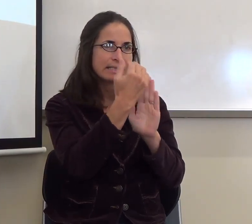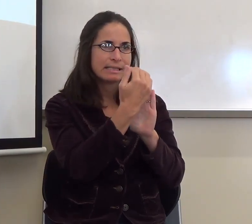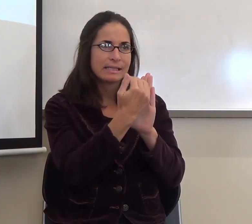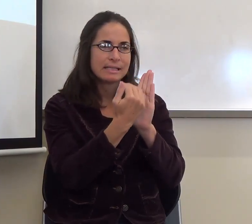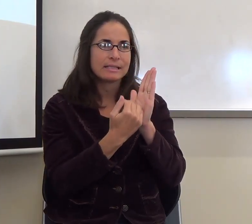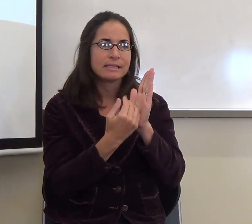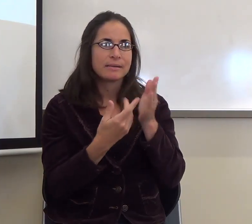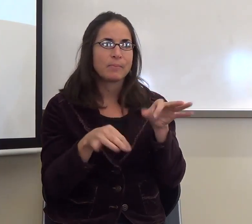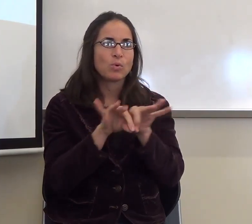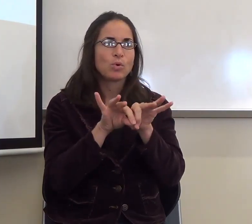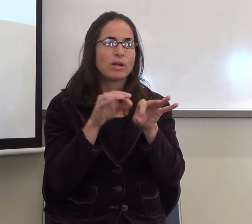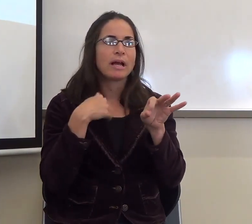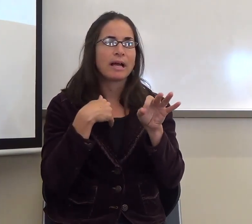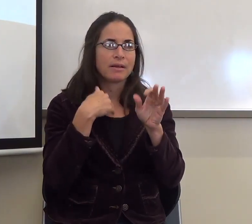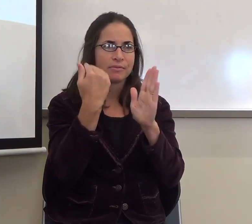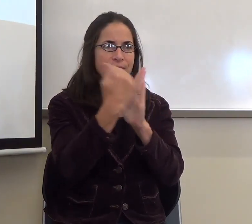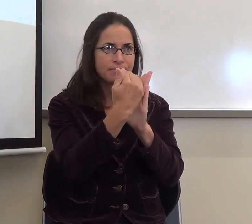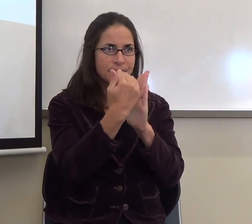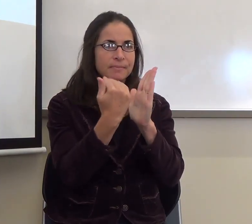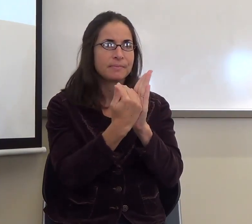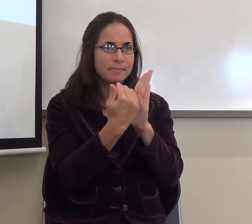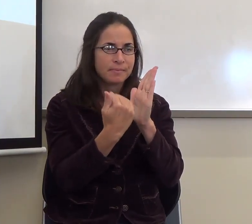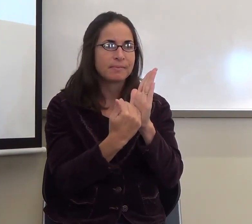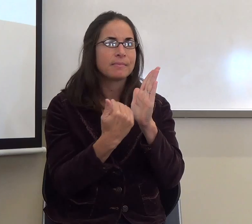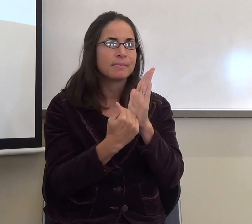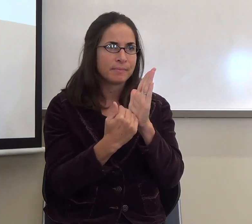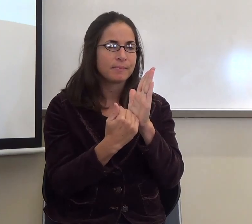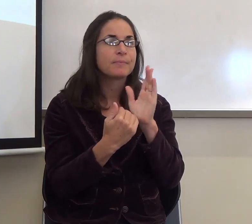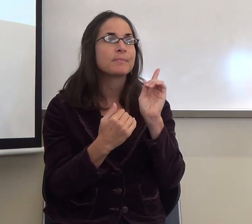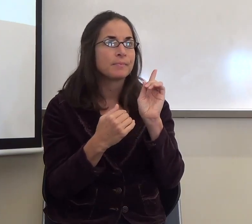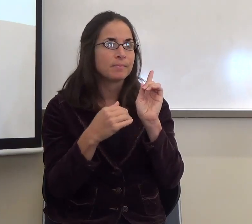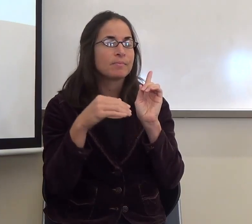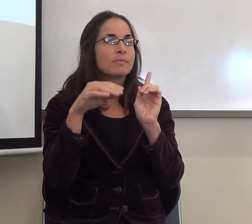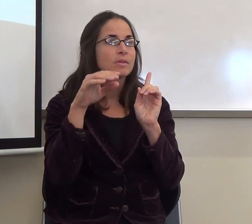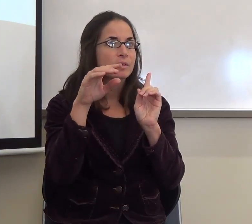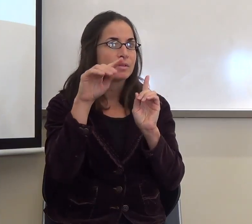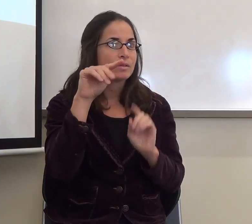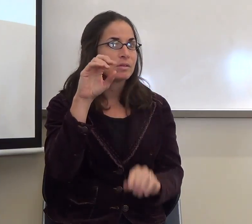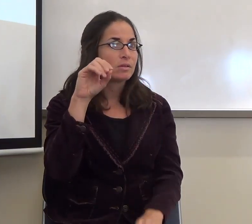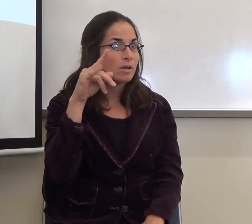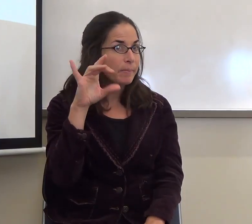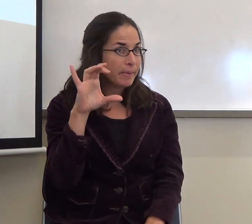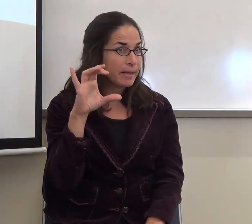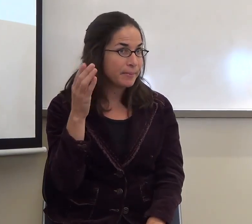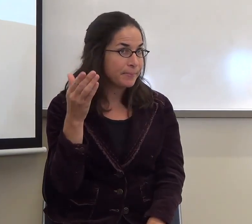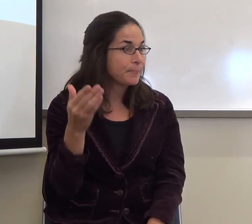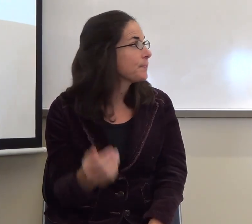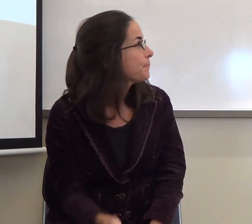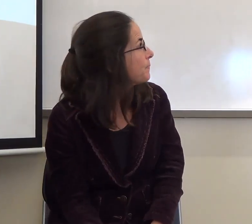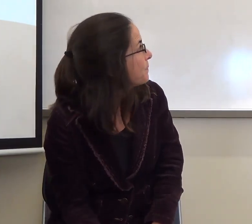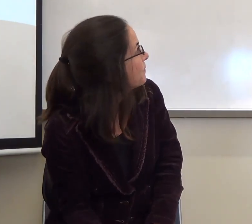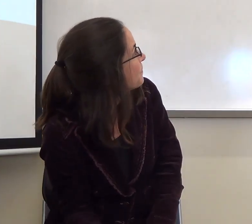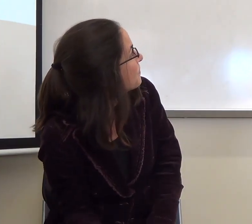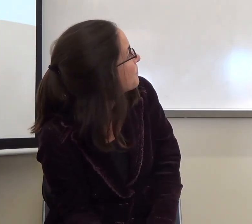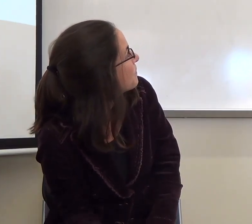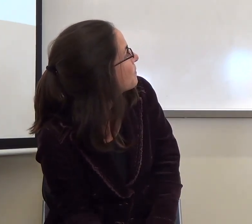separate, okay? So the topic is, so again, if you don't have this written